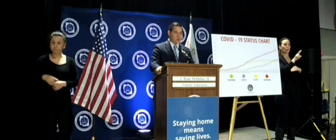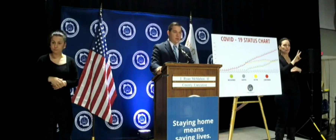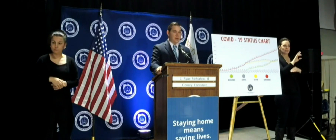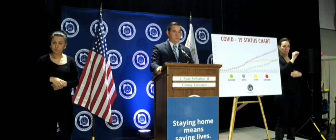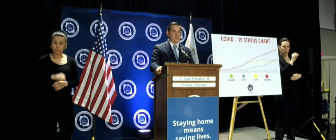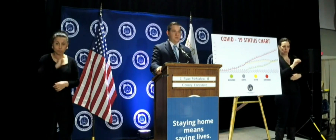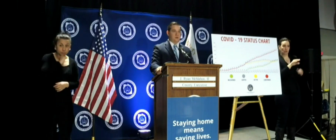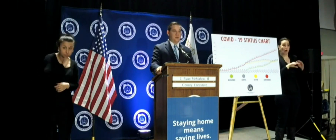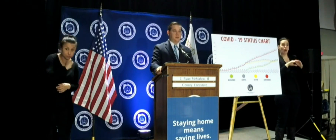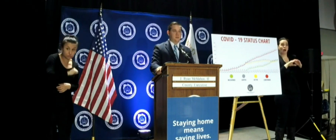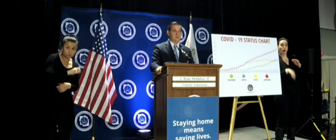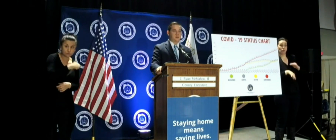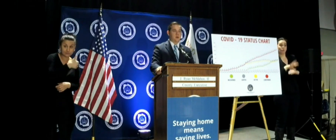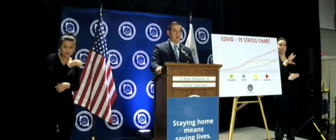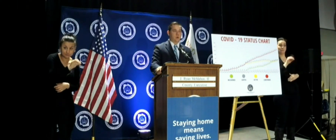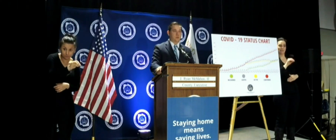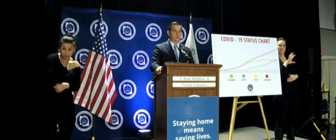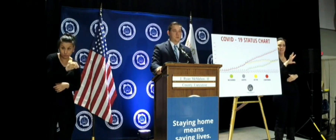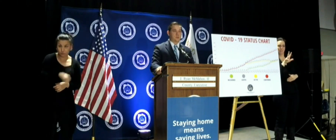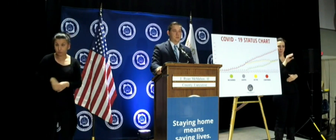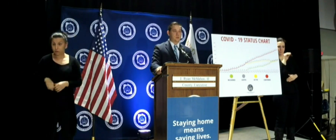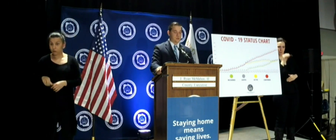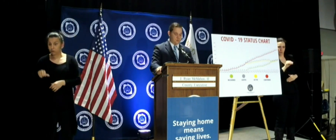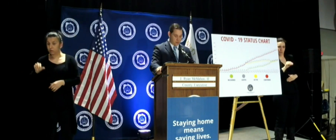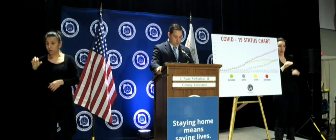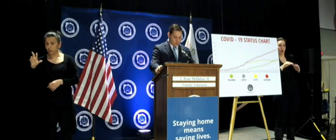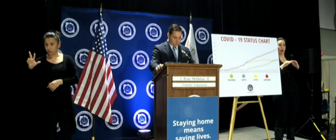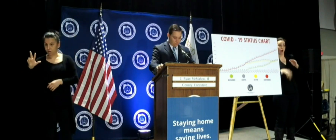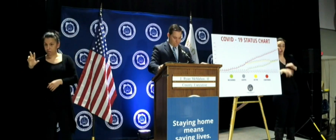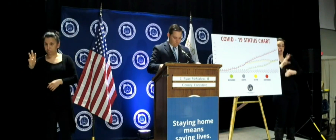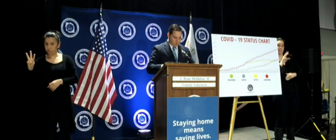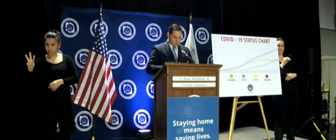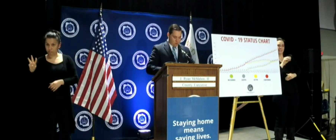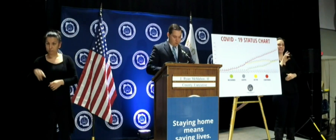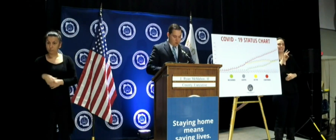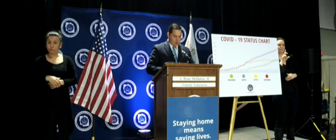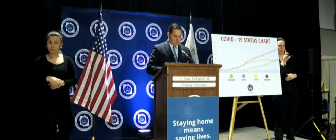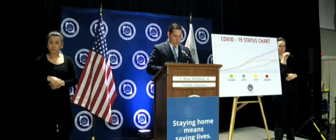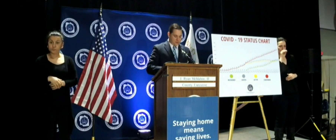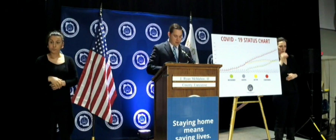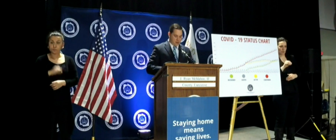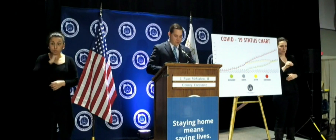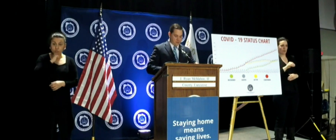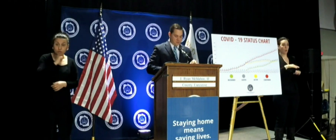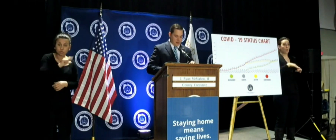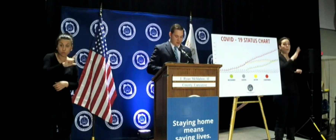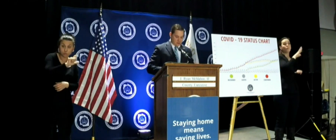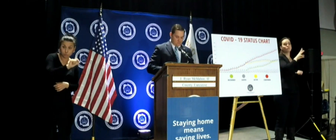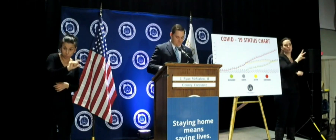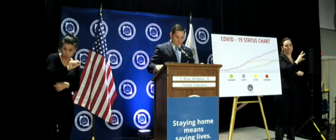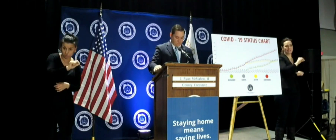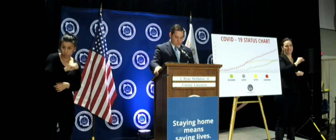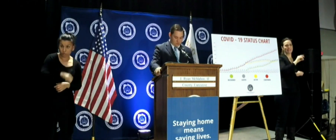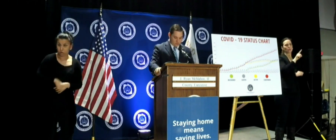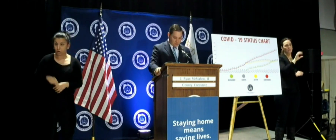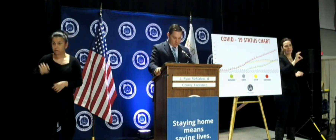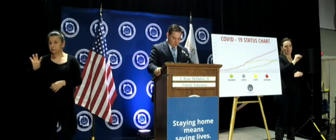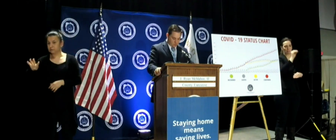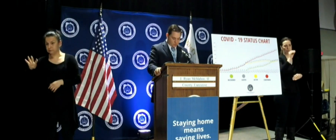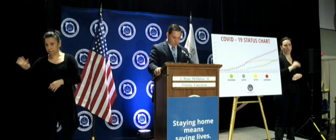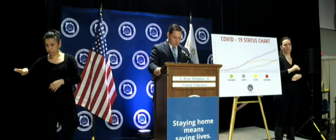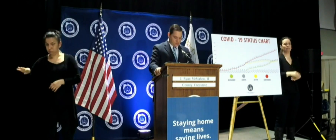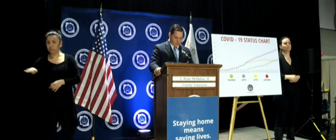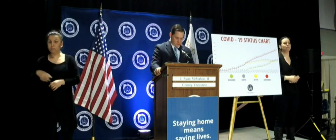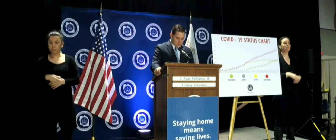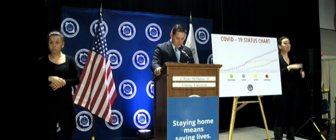and 29% of our cases are over 60 years of age. Breakdown by municipality: City of